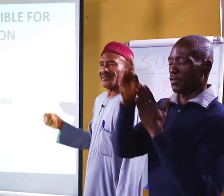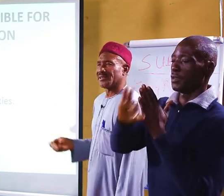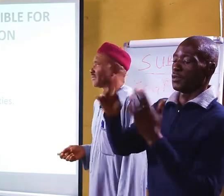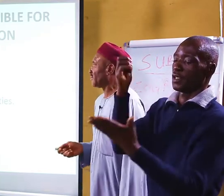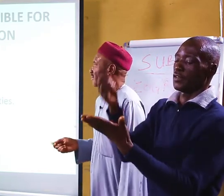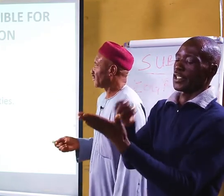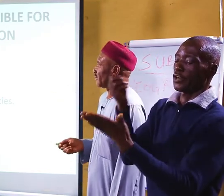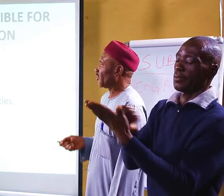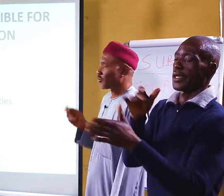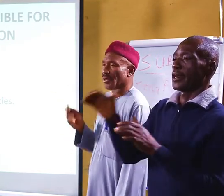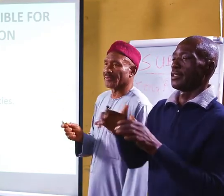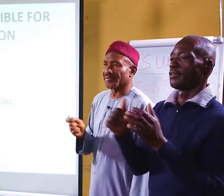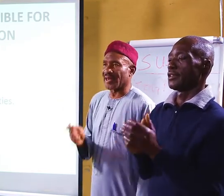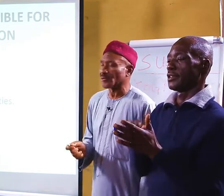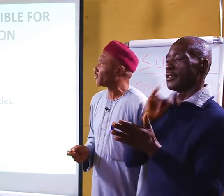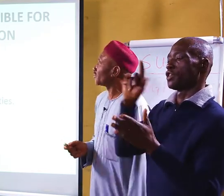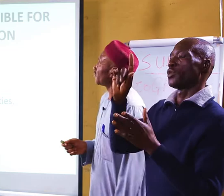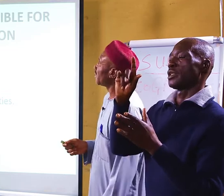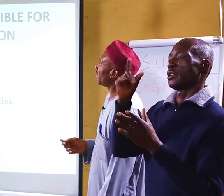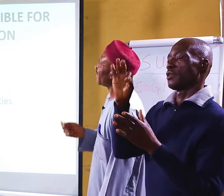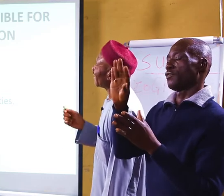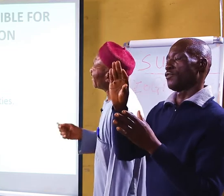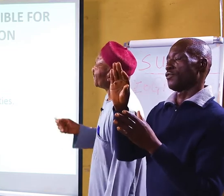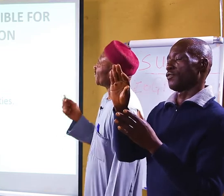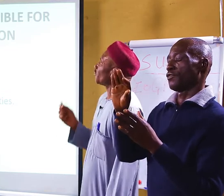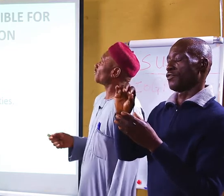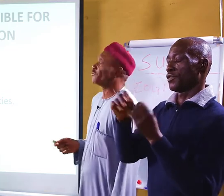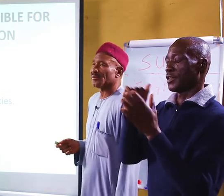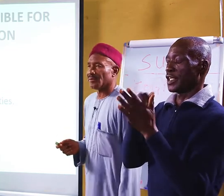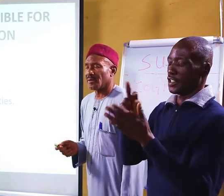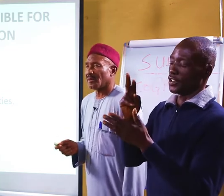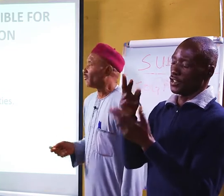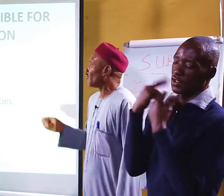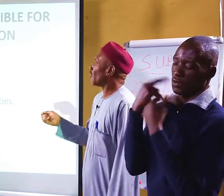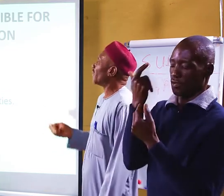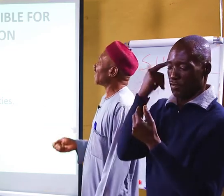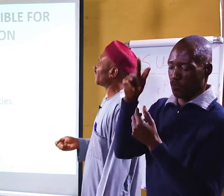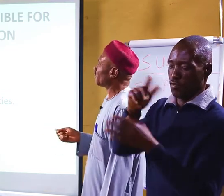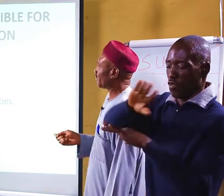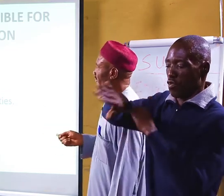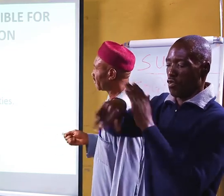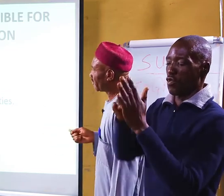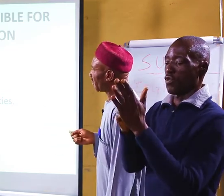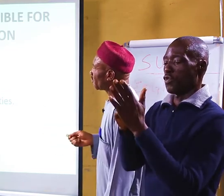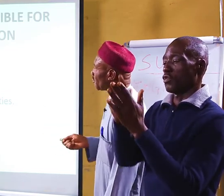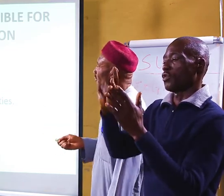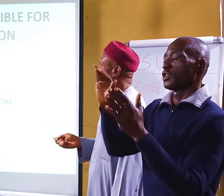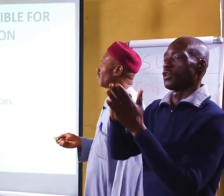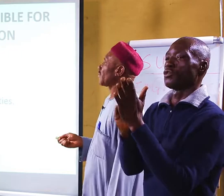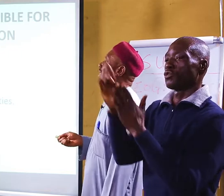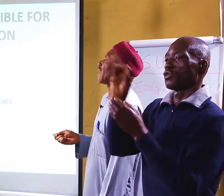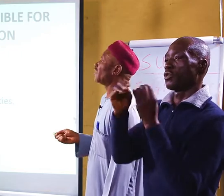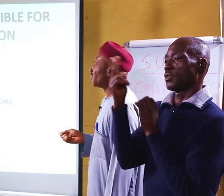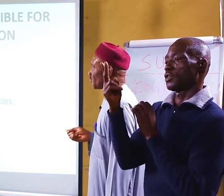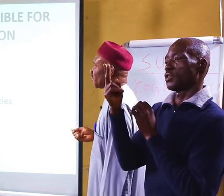economic activities is one of the factors that is responsible for urbanization.